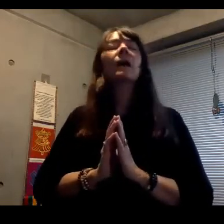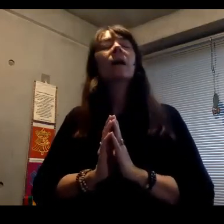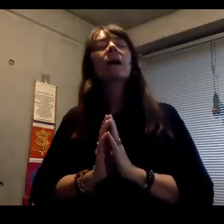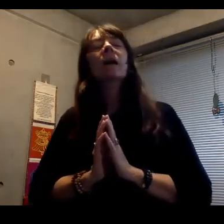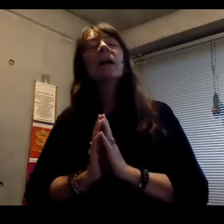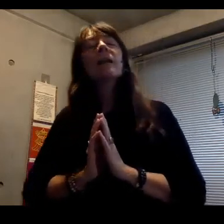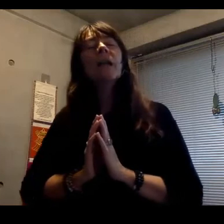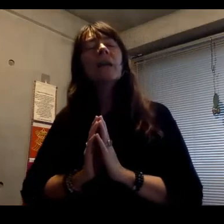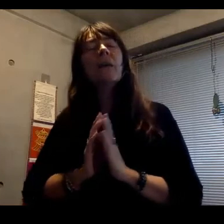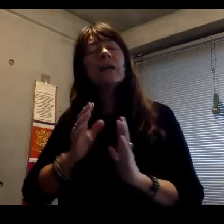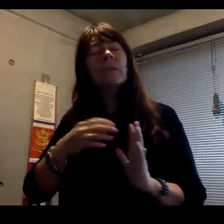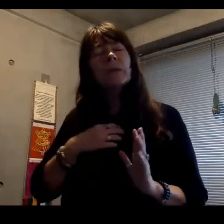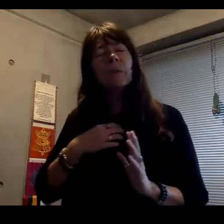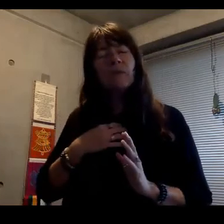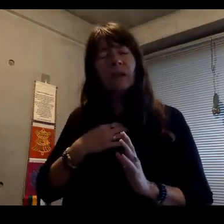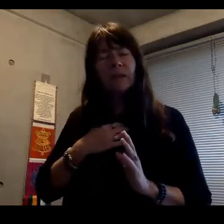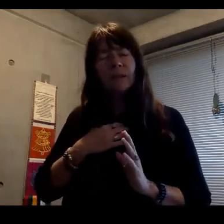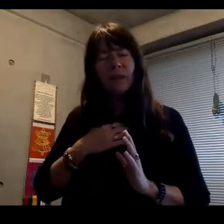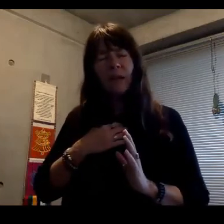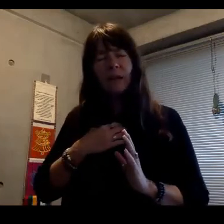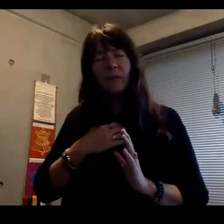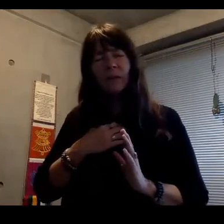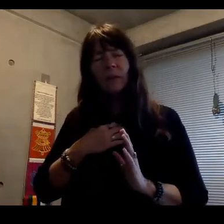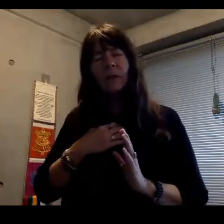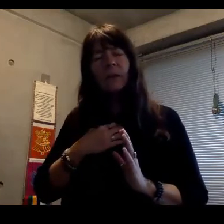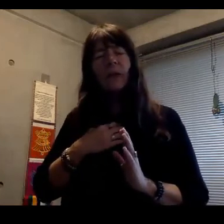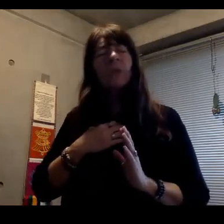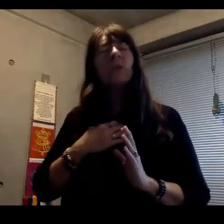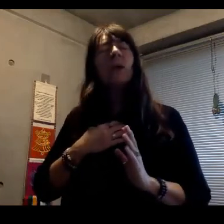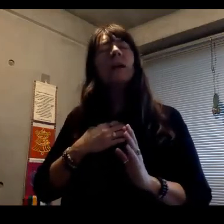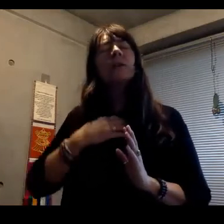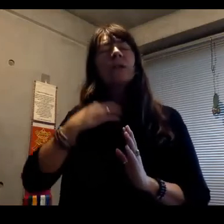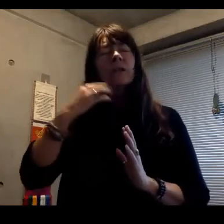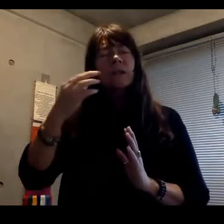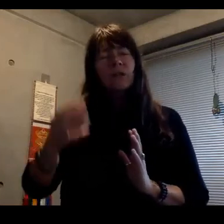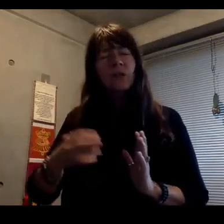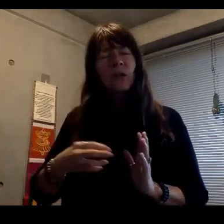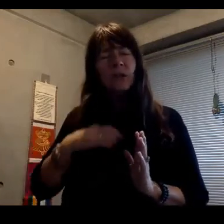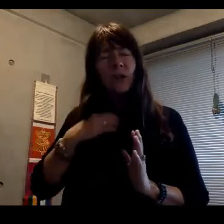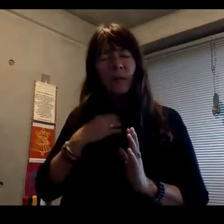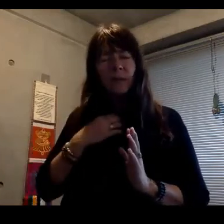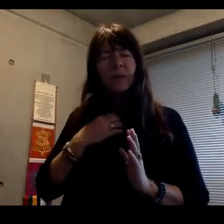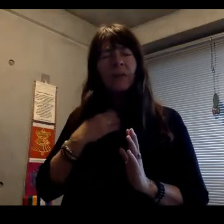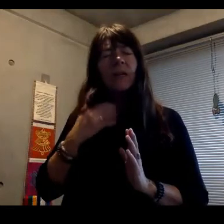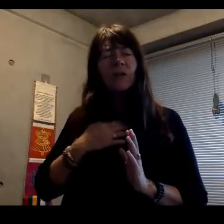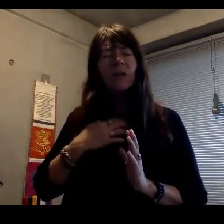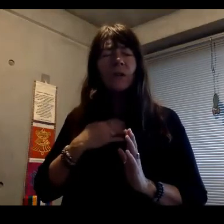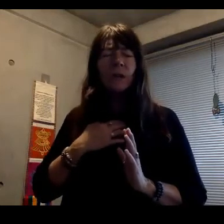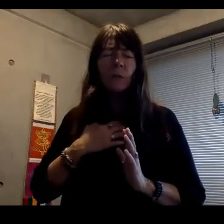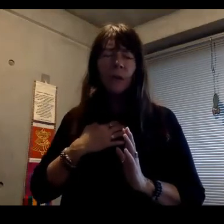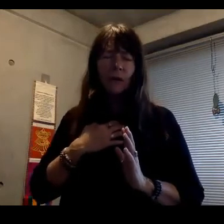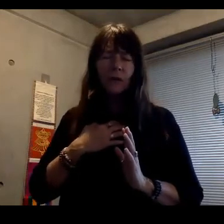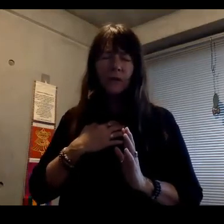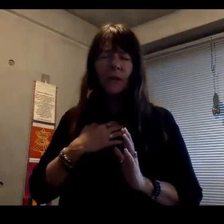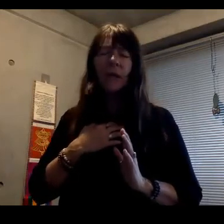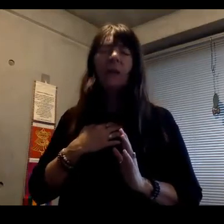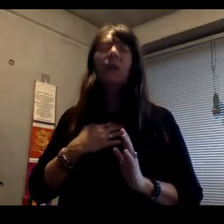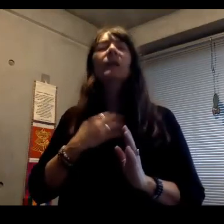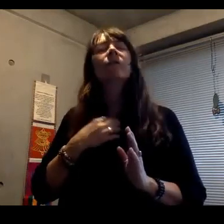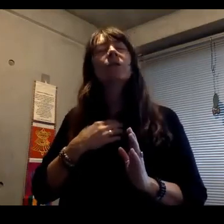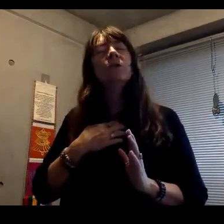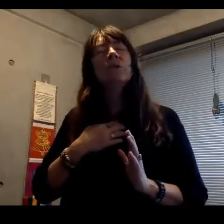So and again, that must be felt inside of you. So as this exchange happens, each thing we are to